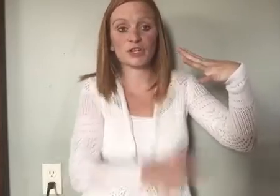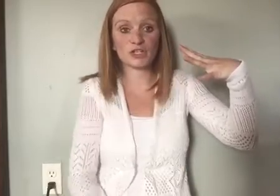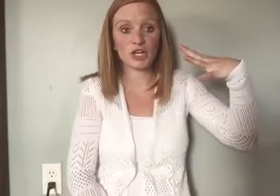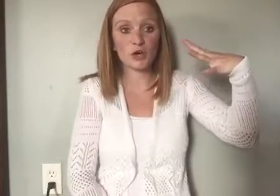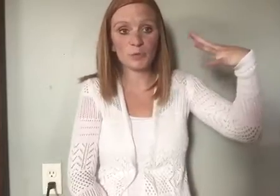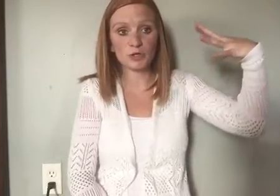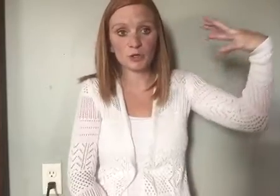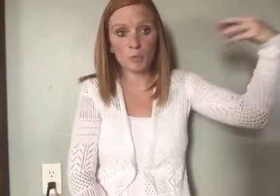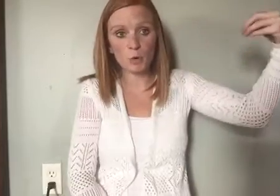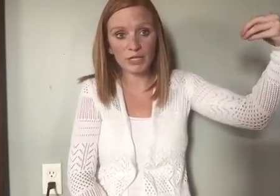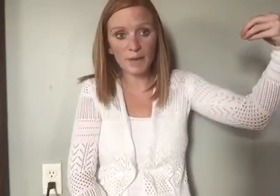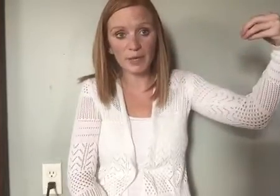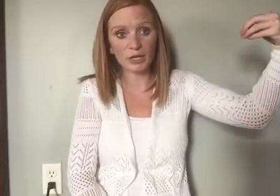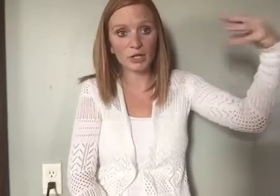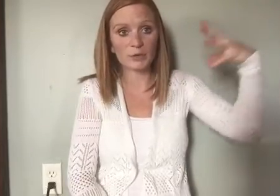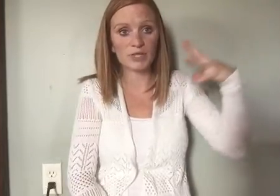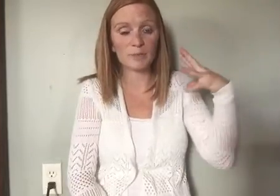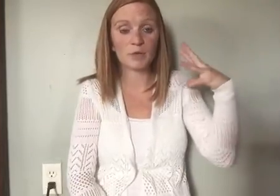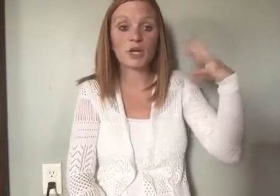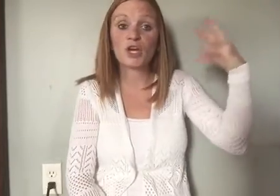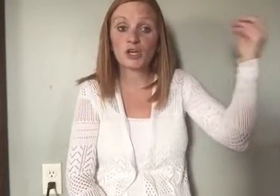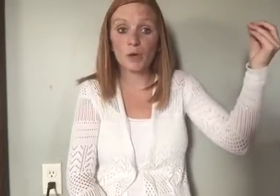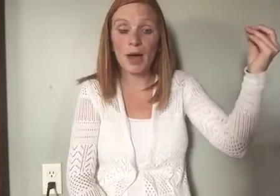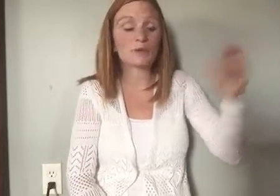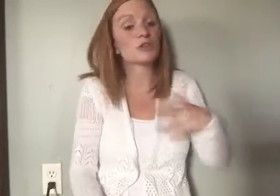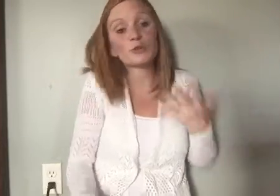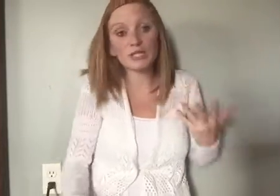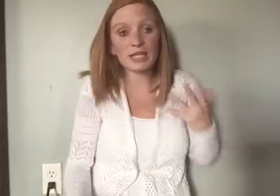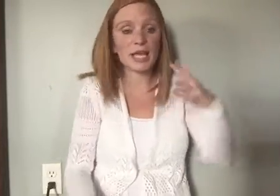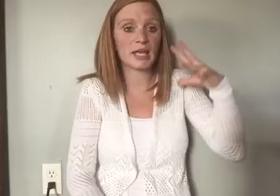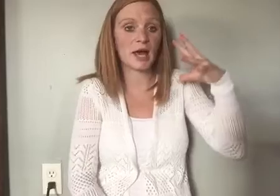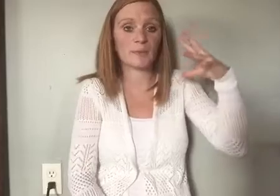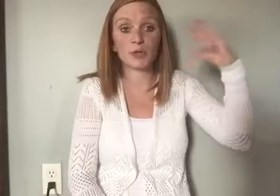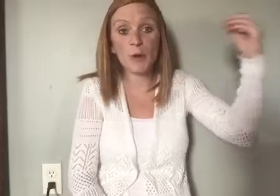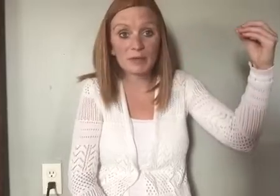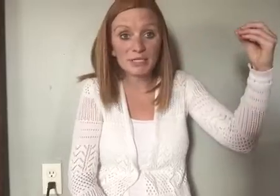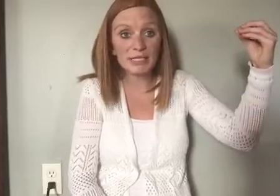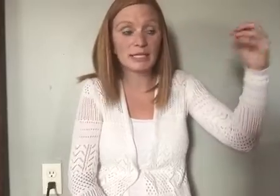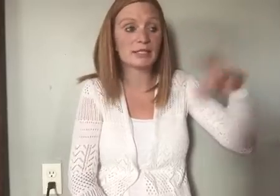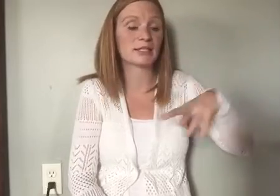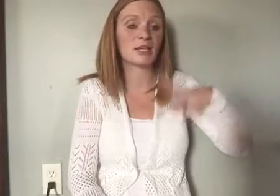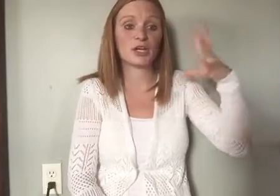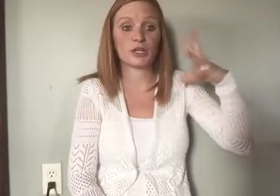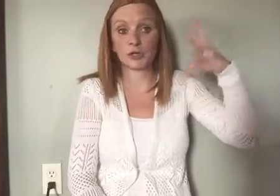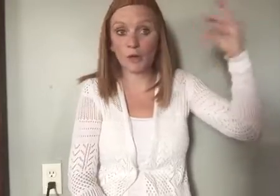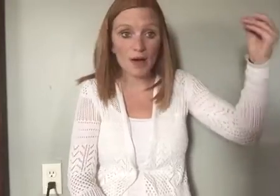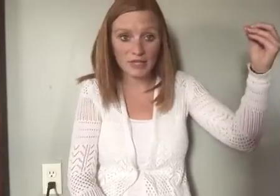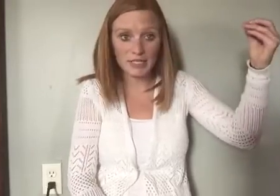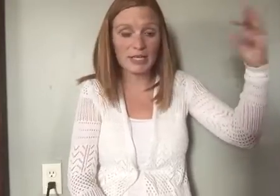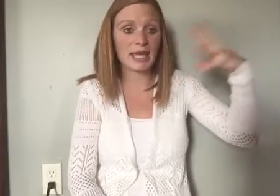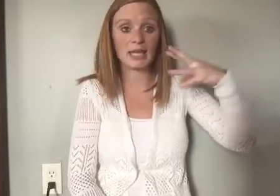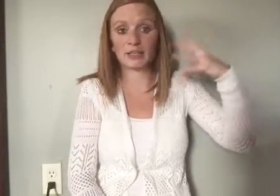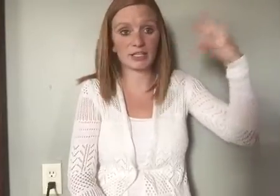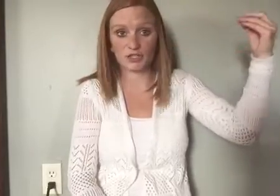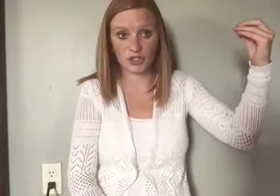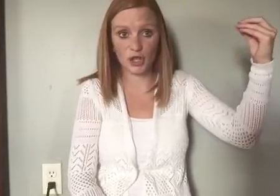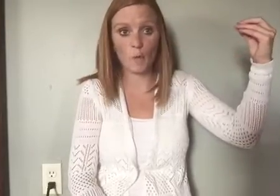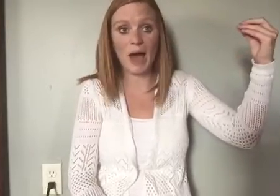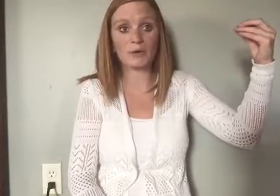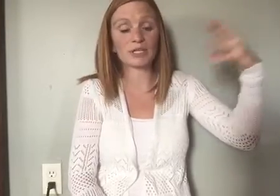start open. You're going to pull it up and close them. Go out. So you could say go out to eat. You're going to go out on a date. This is just go out. It's